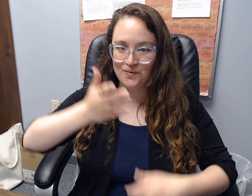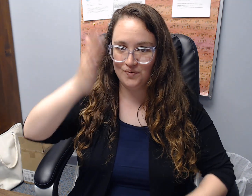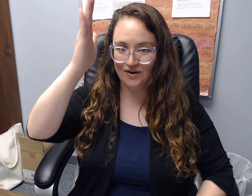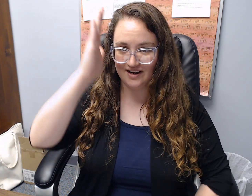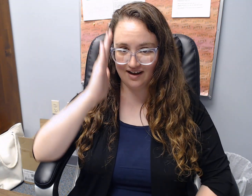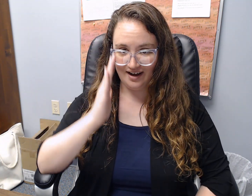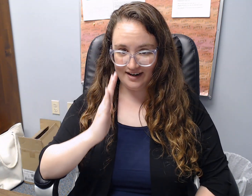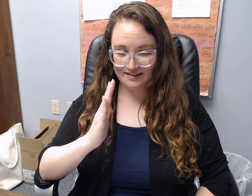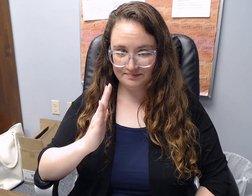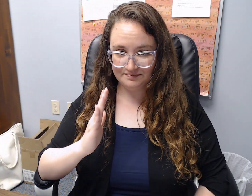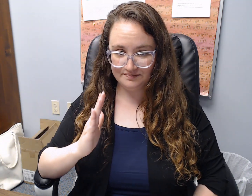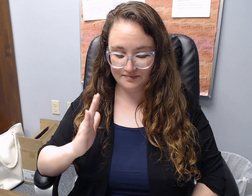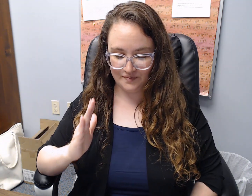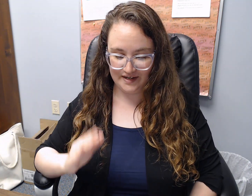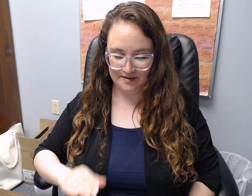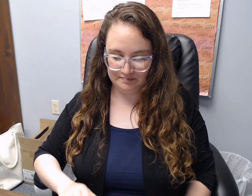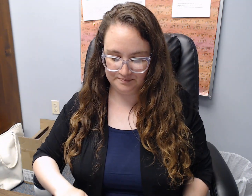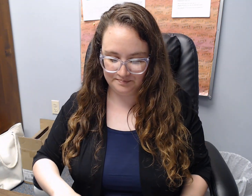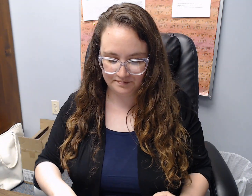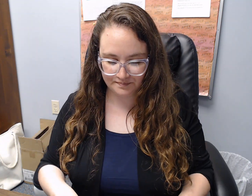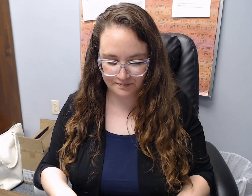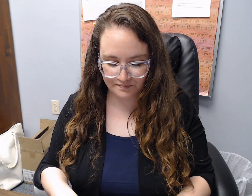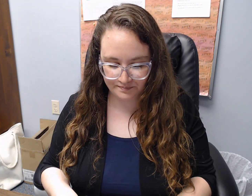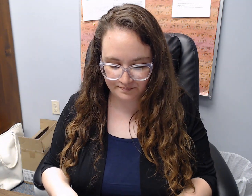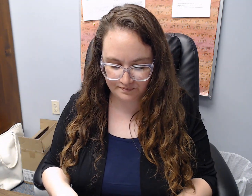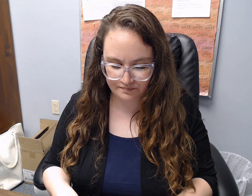What a God. Okay?